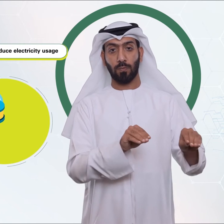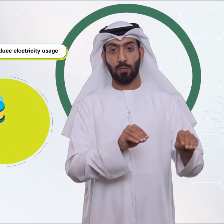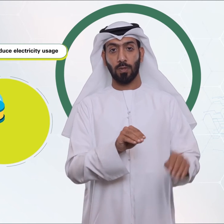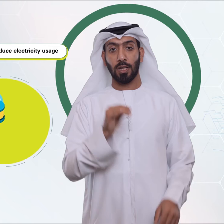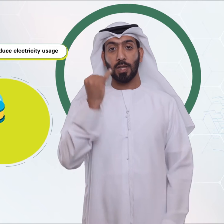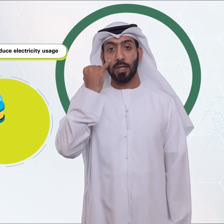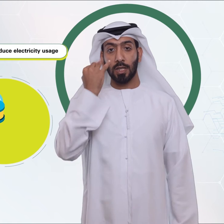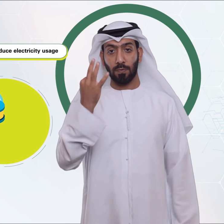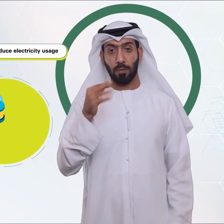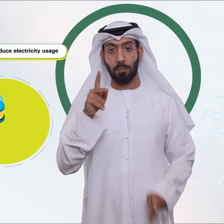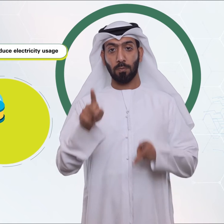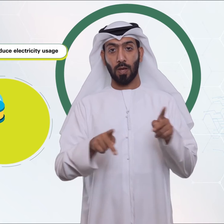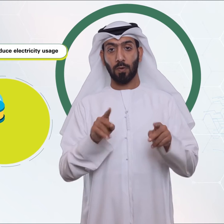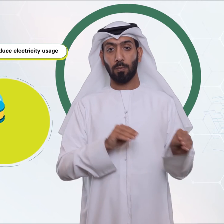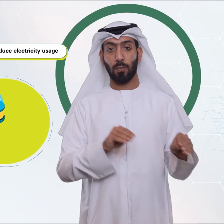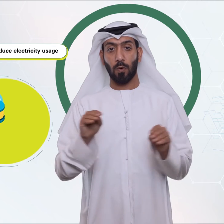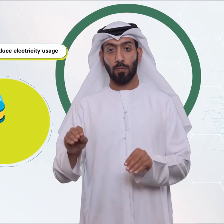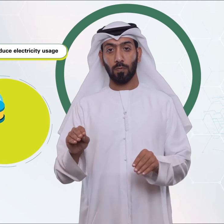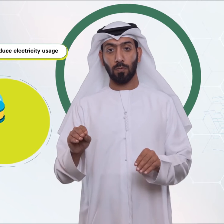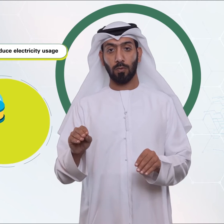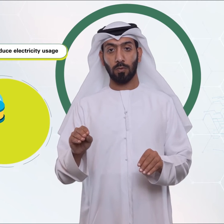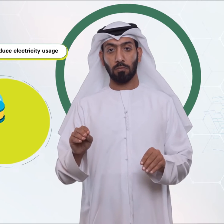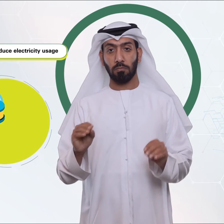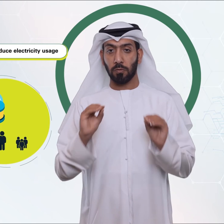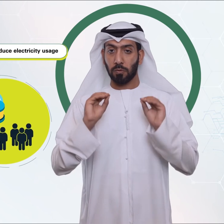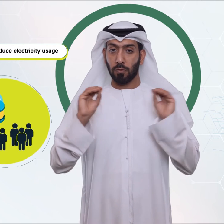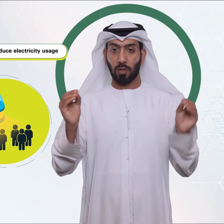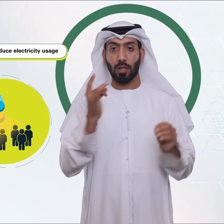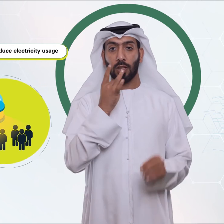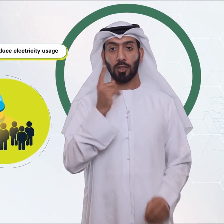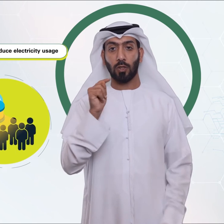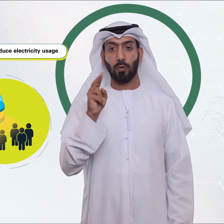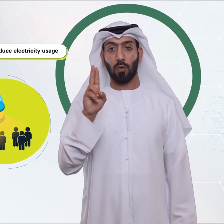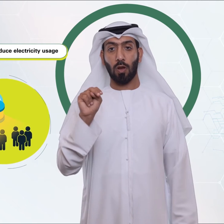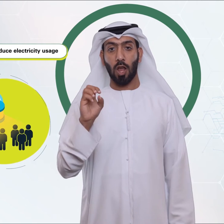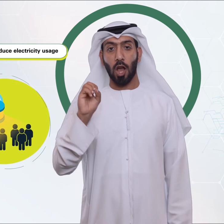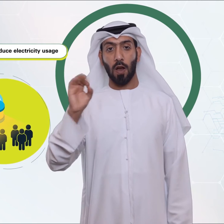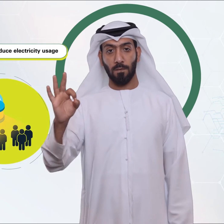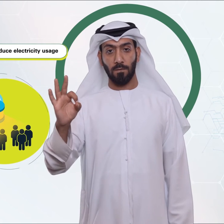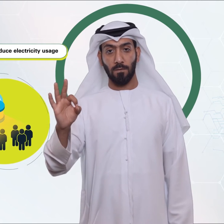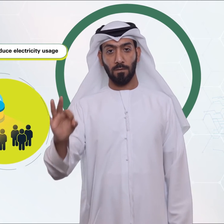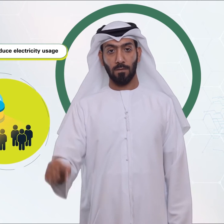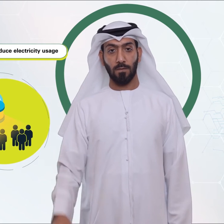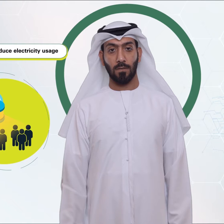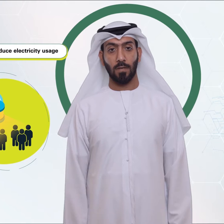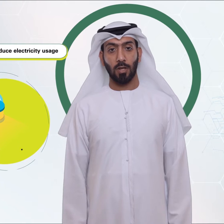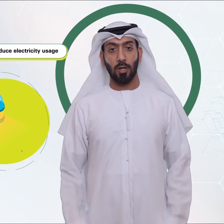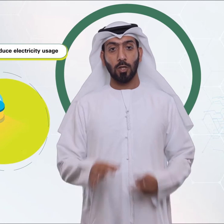bulbs linked to motion detectors for outdoor lighting, which automatically turn off when the place is clear of